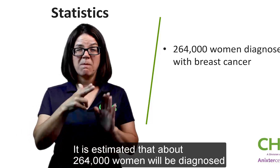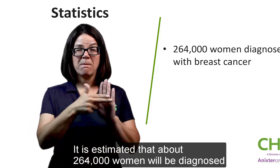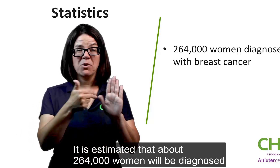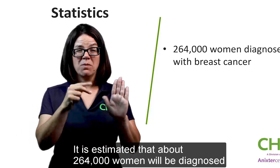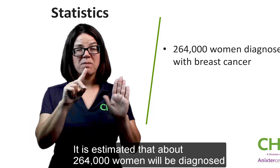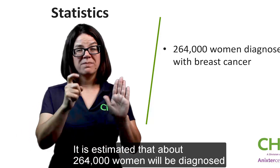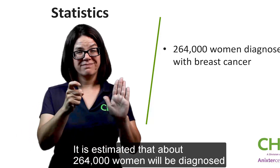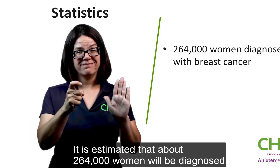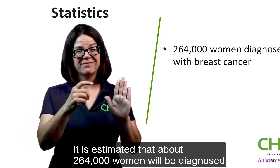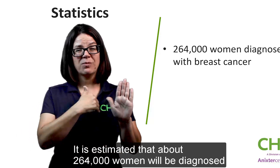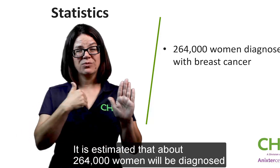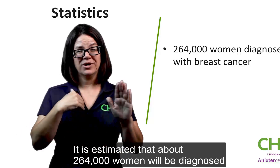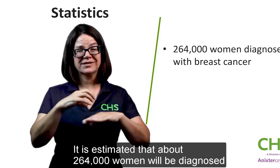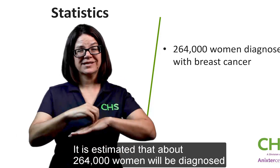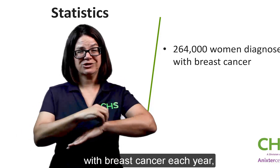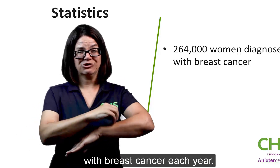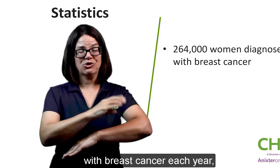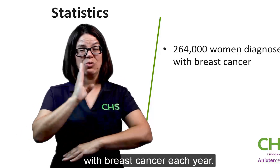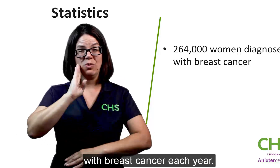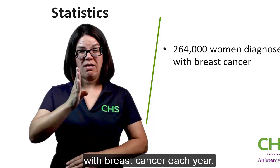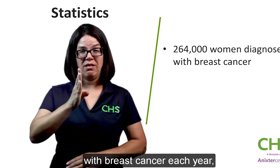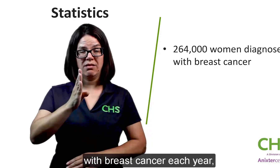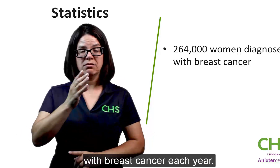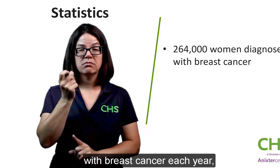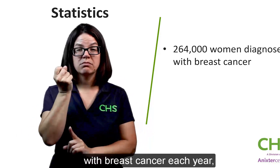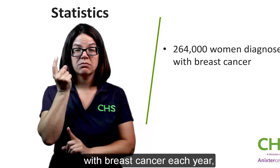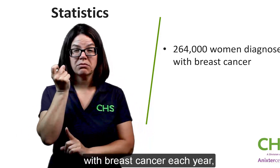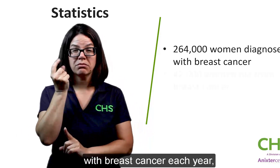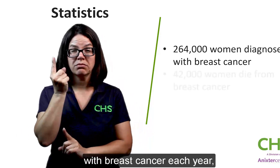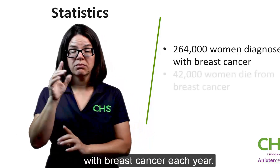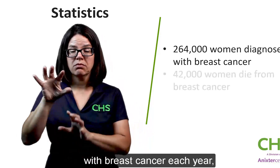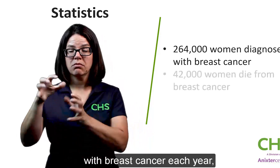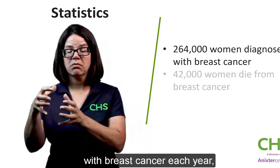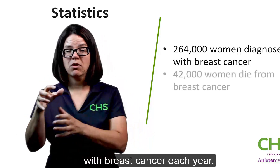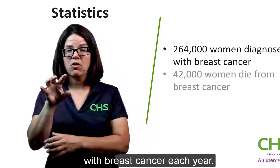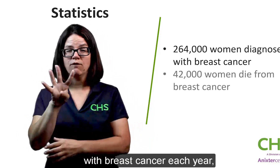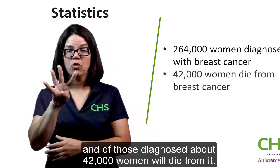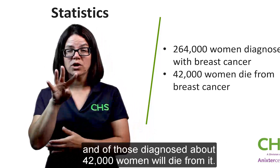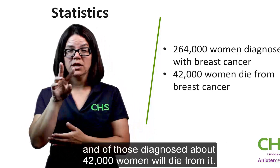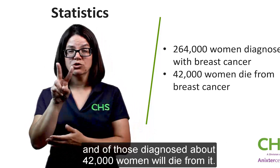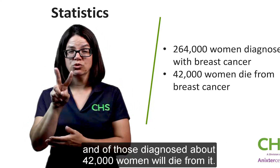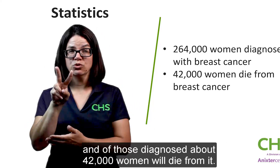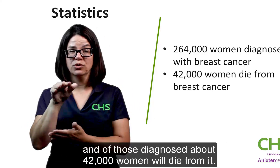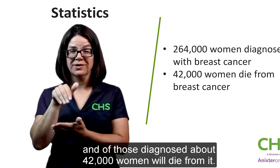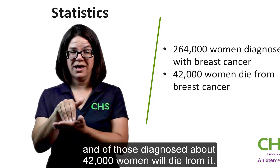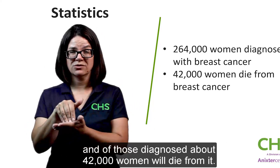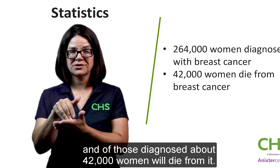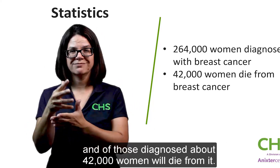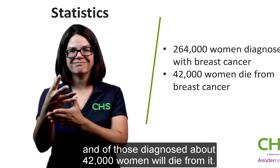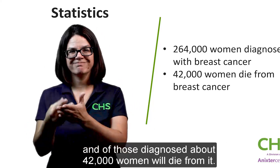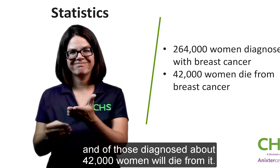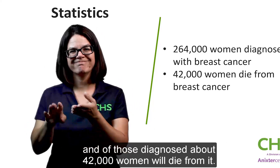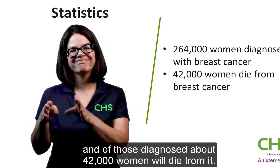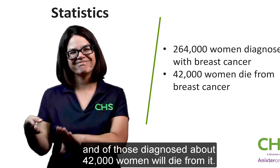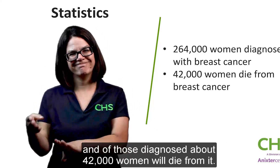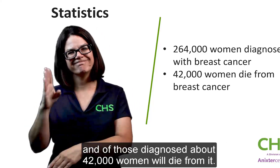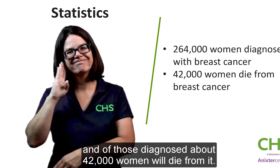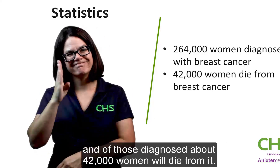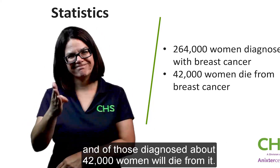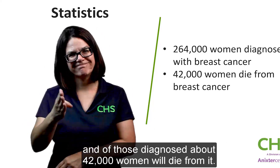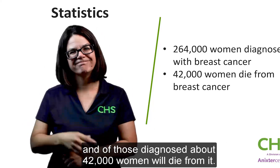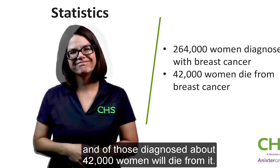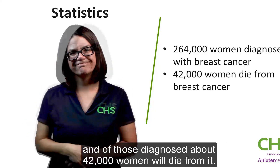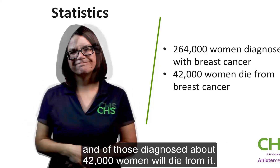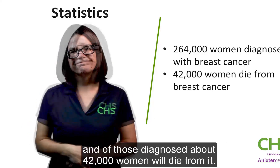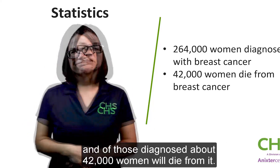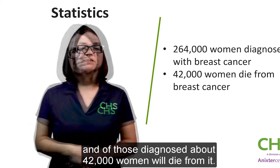264,000 women will be diagnosed with breast cancer each year. And of those diagnosed, about